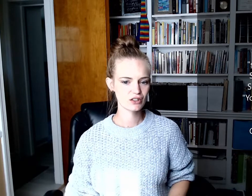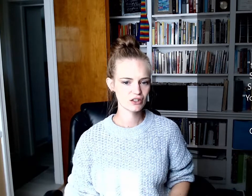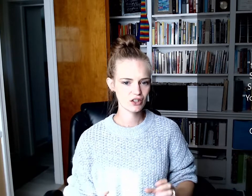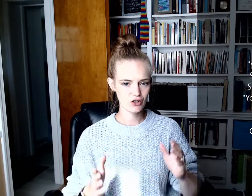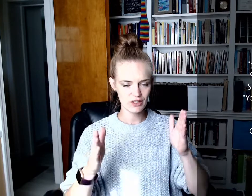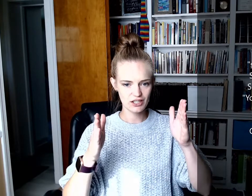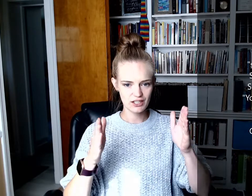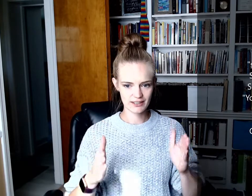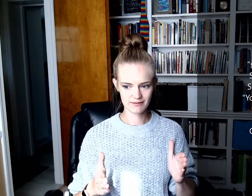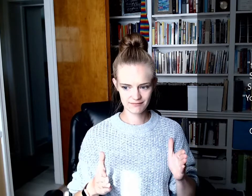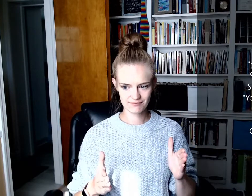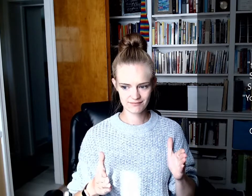Christian,